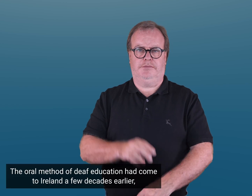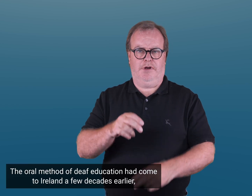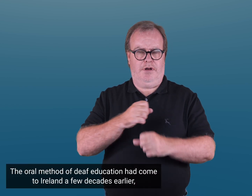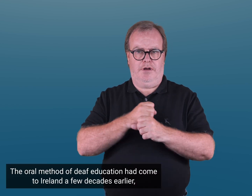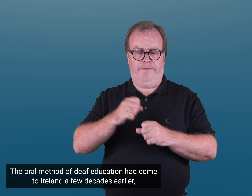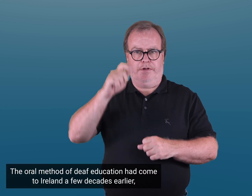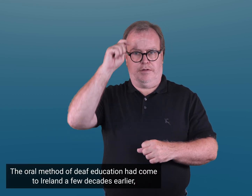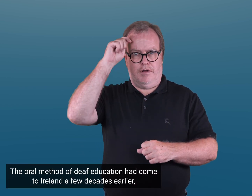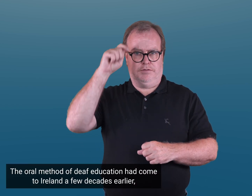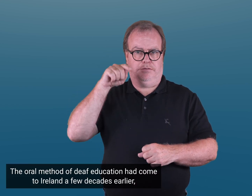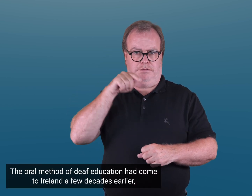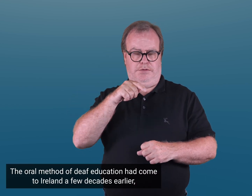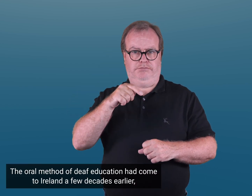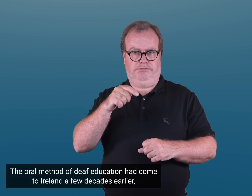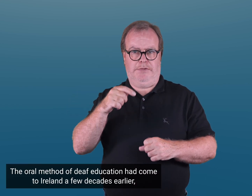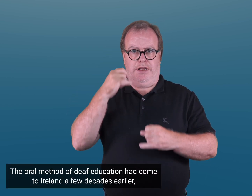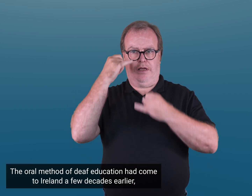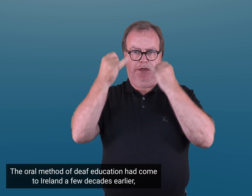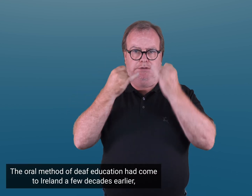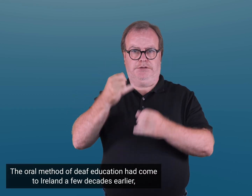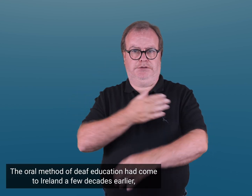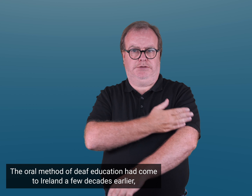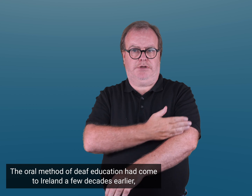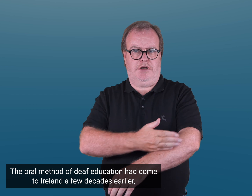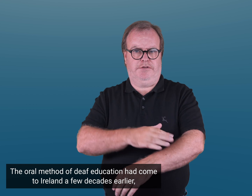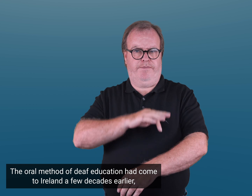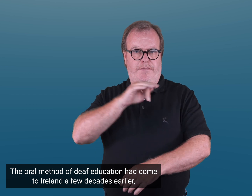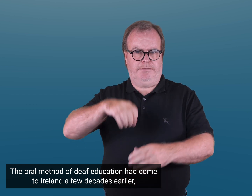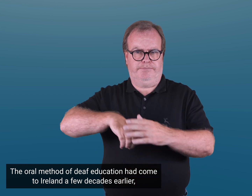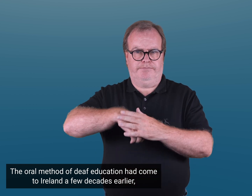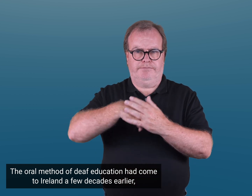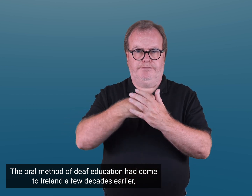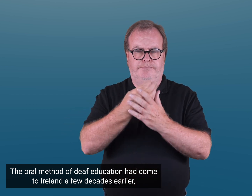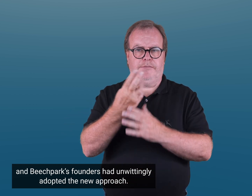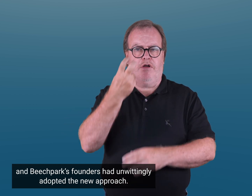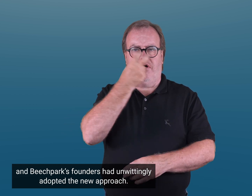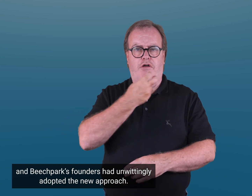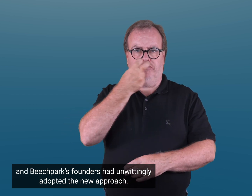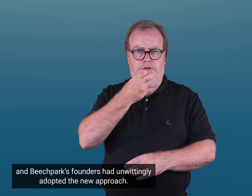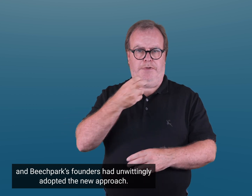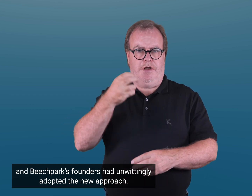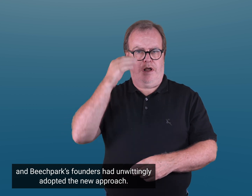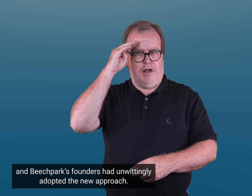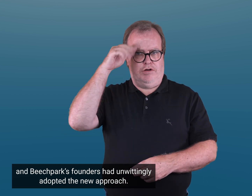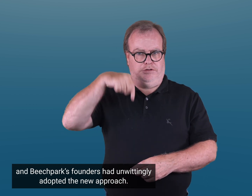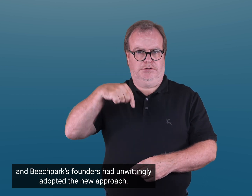The oral method of deaf education had come to Ireland a few decades earlier, and Beechpark's founders had